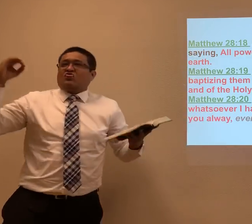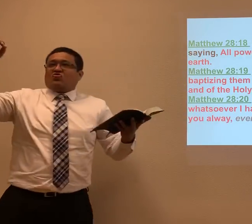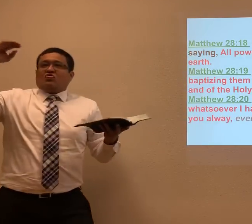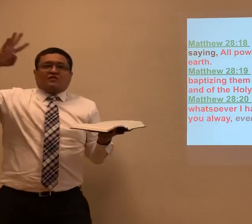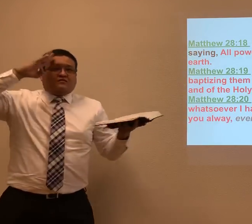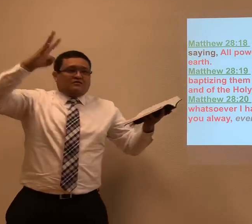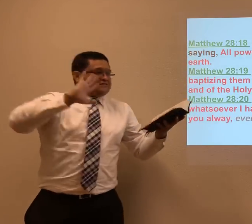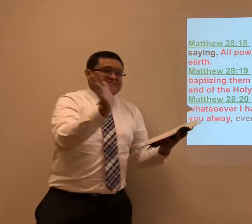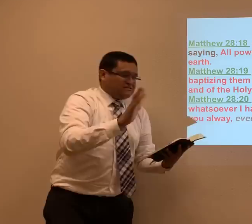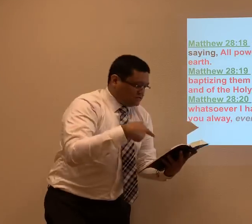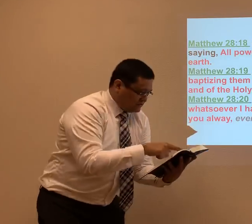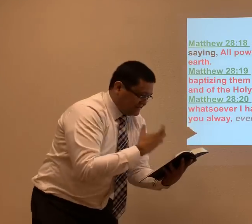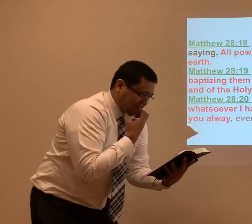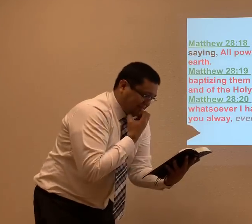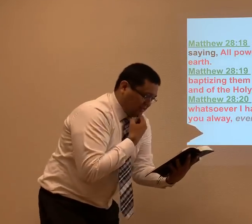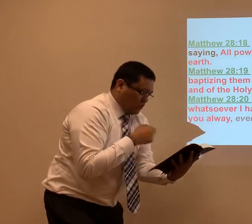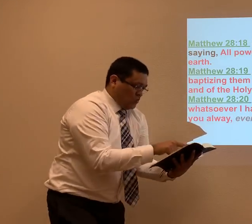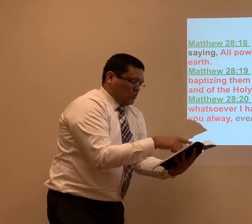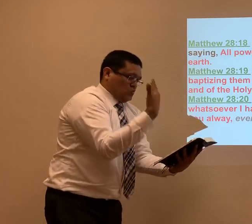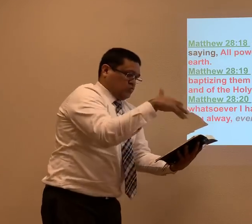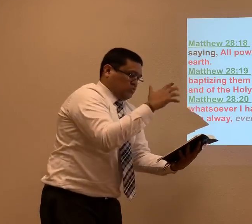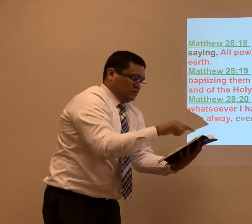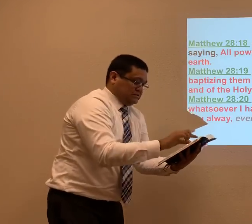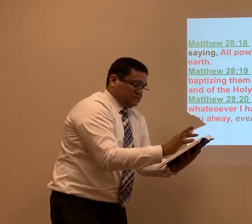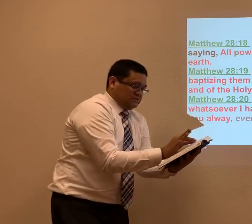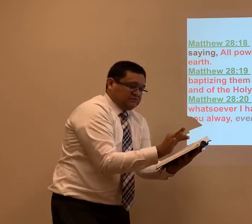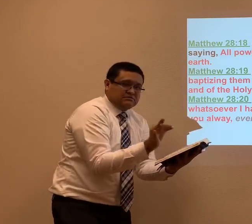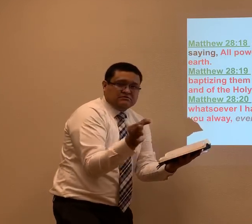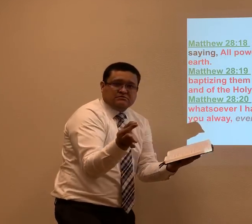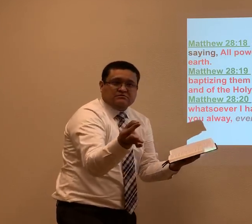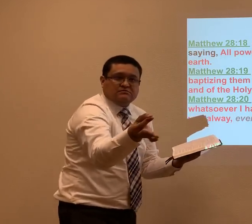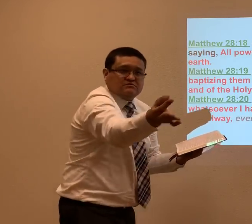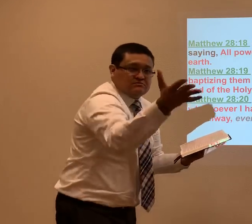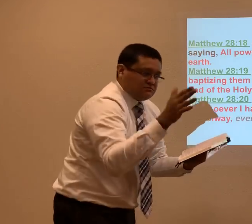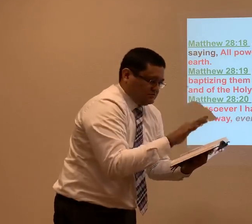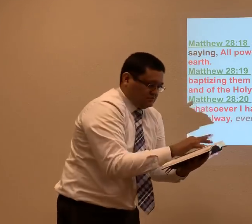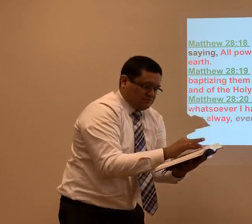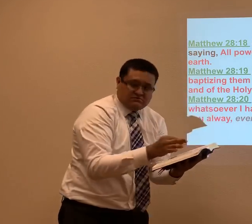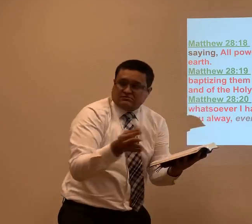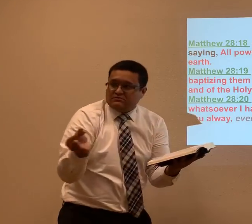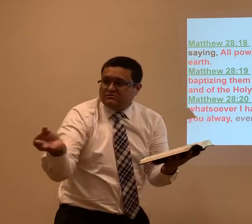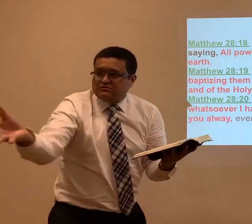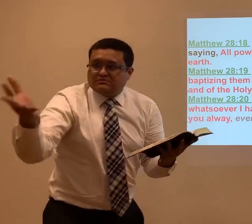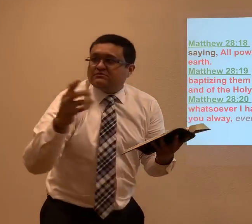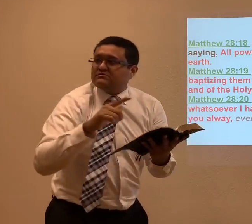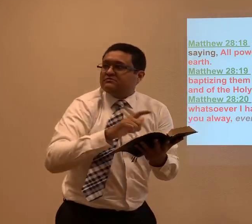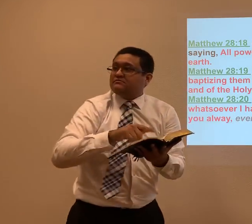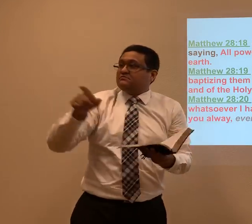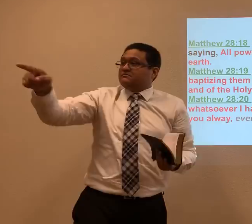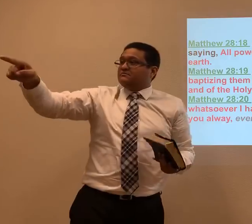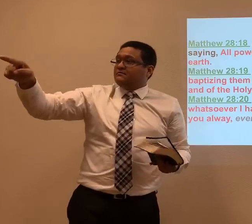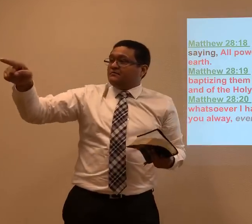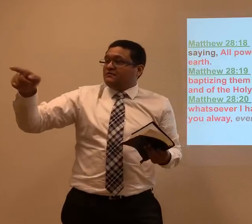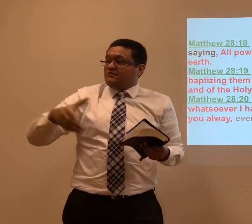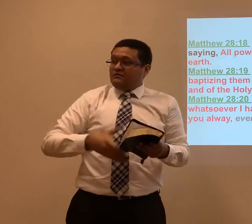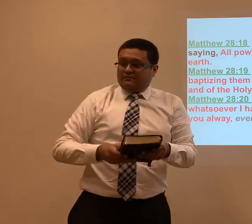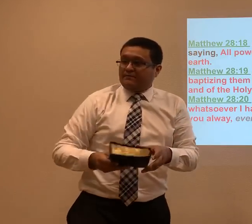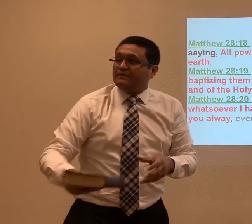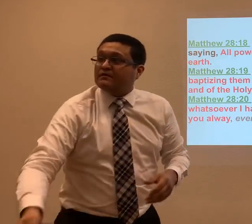it. And we're not just making up our own thoughts and opinions, and we're not just taking out one verse, but what we have to do is study the word